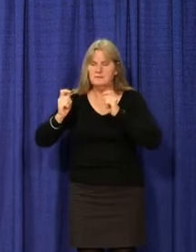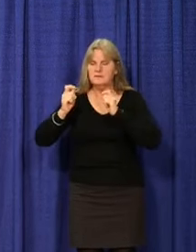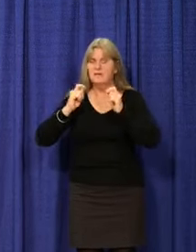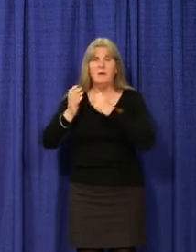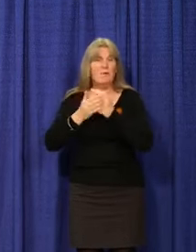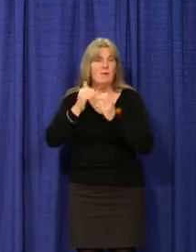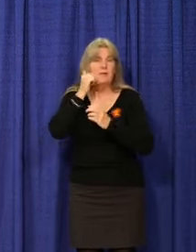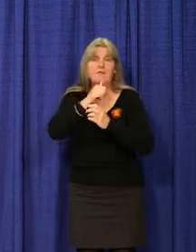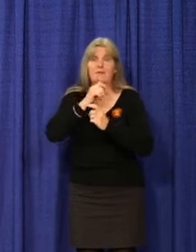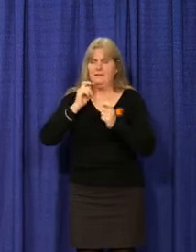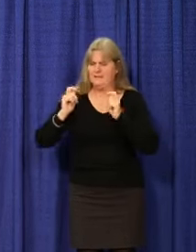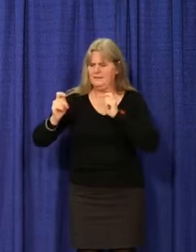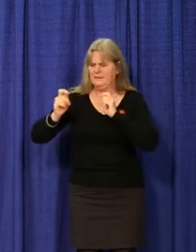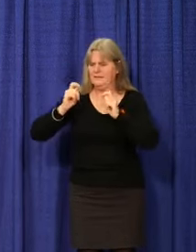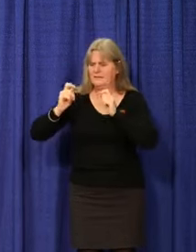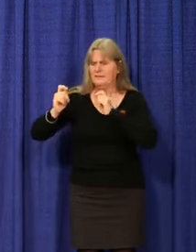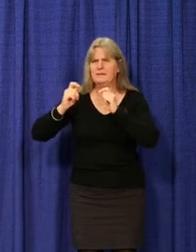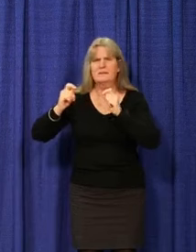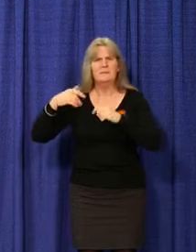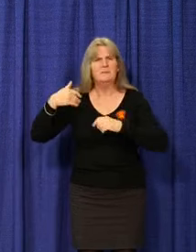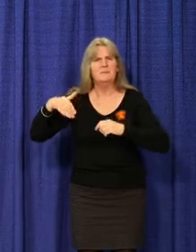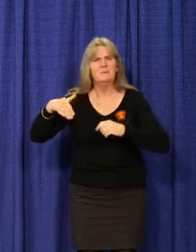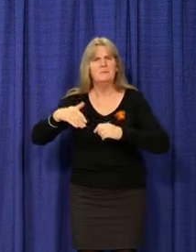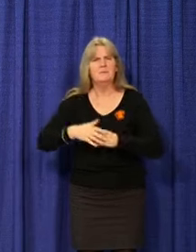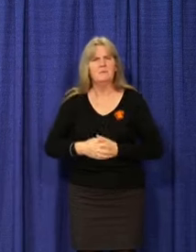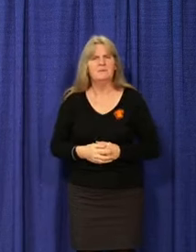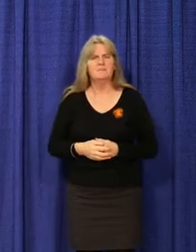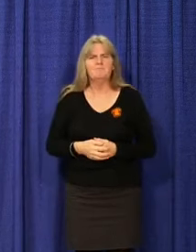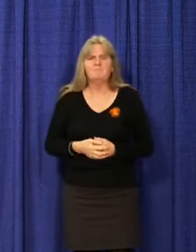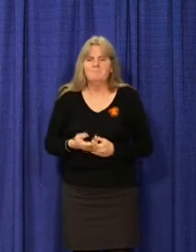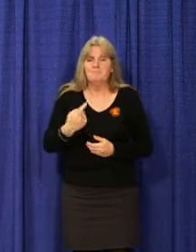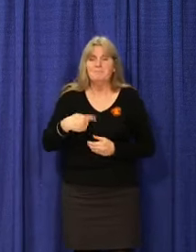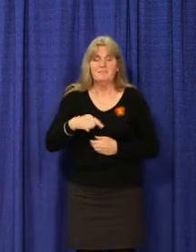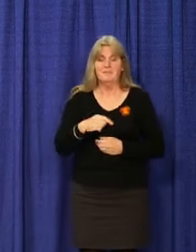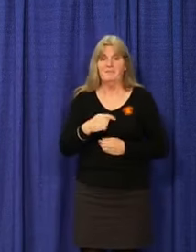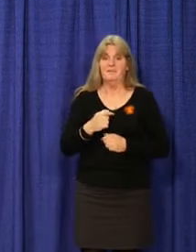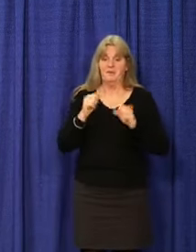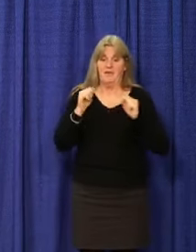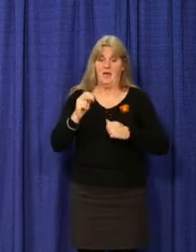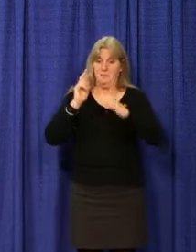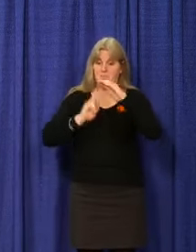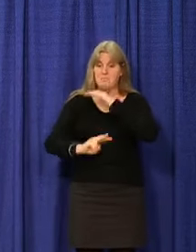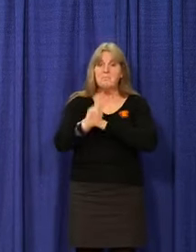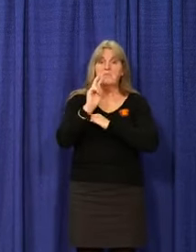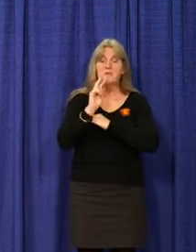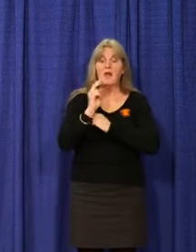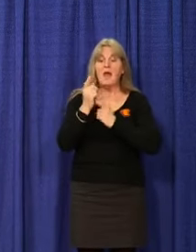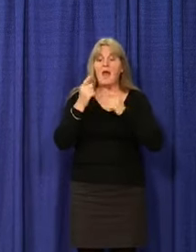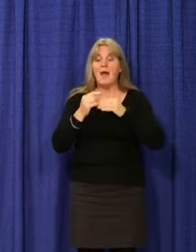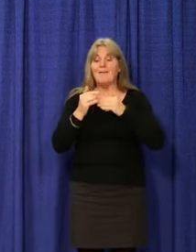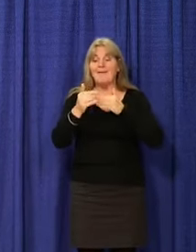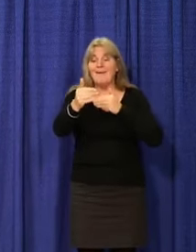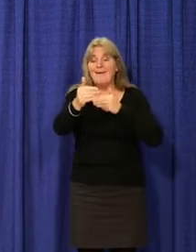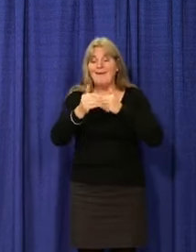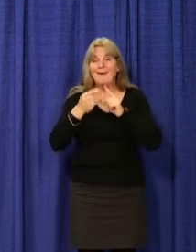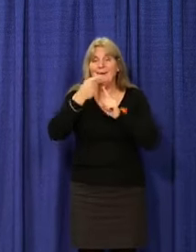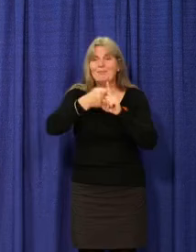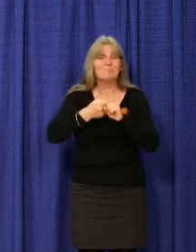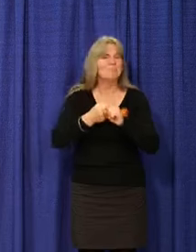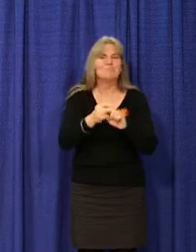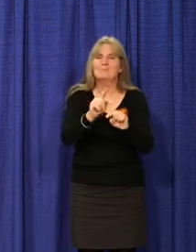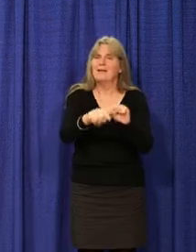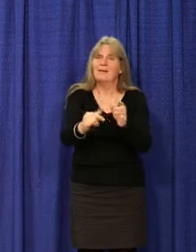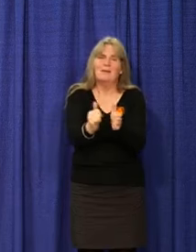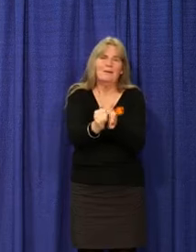sometimes even day to day. We cannot accurately predict what will happen with the virus a month from now, so it